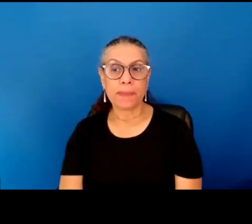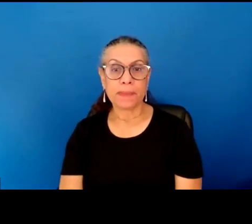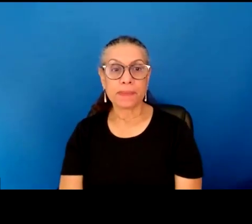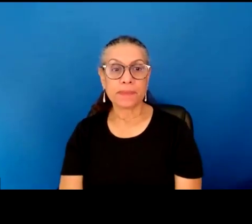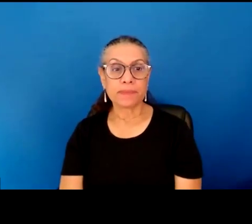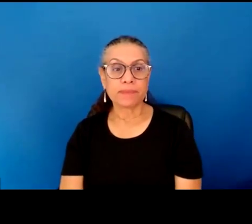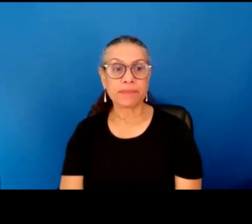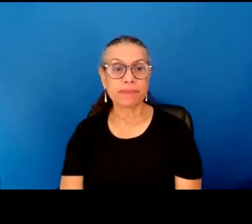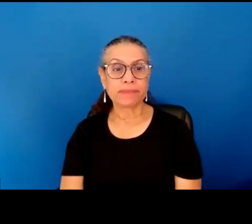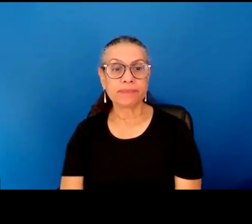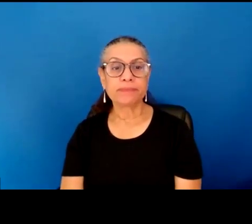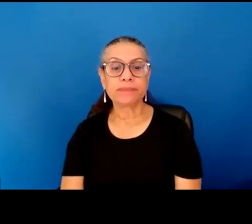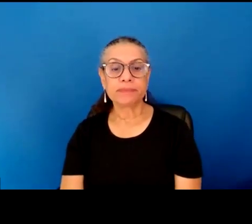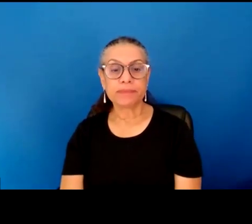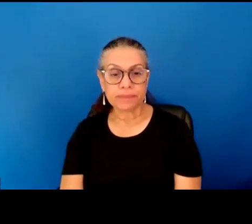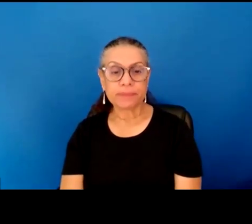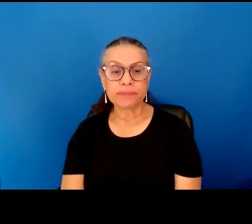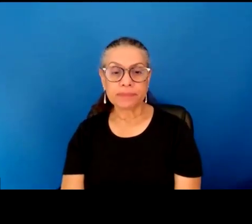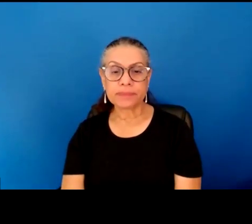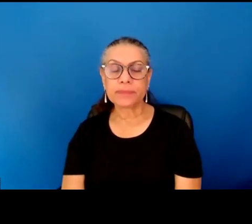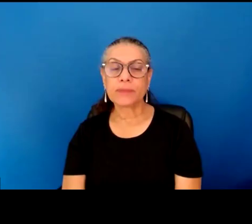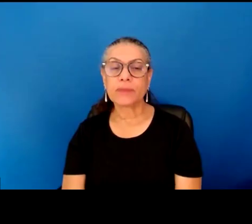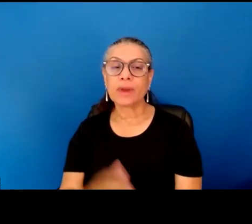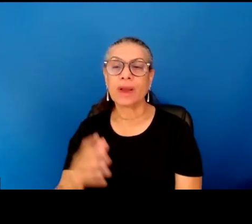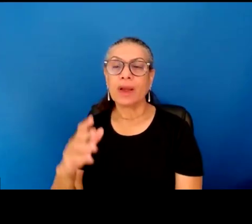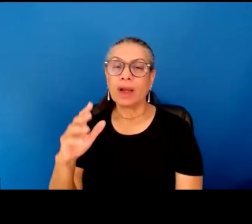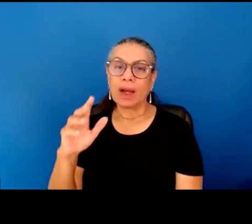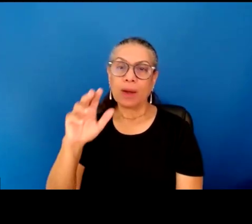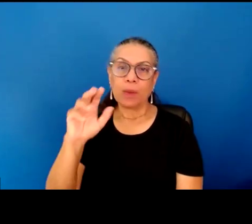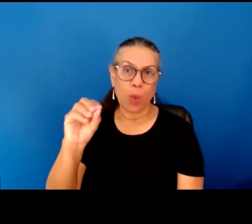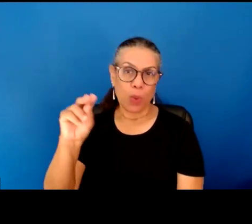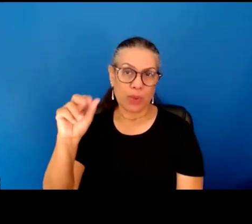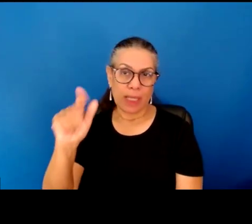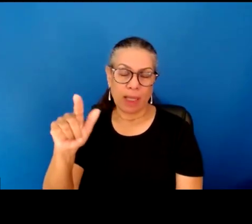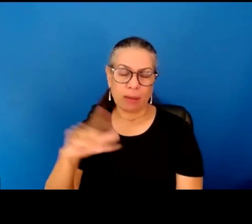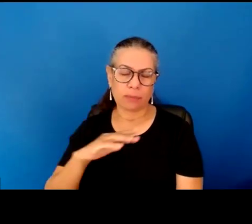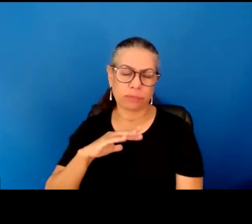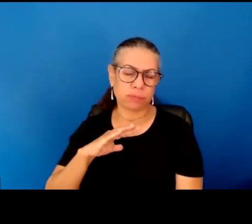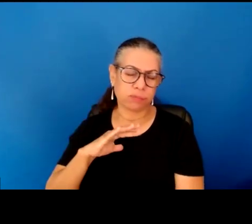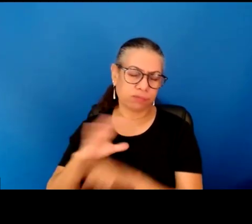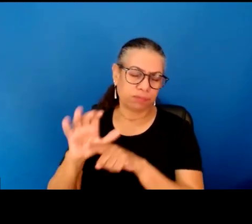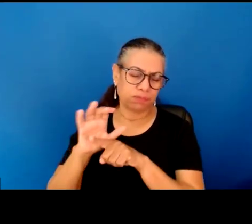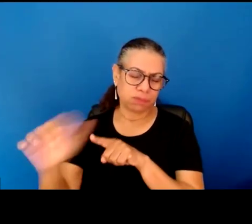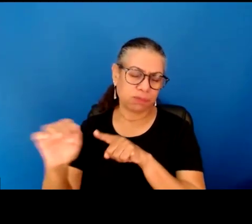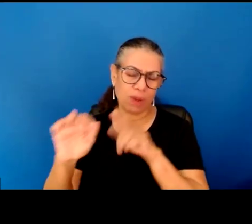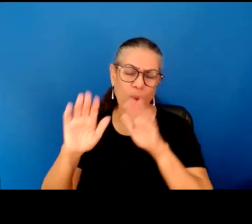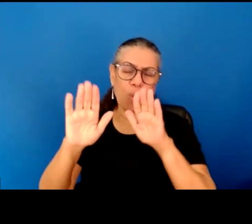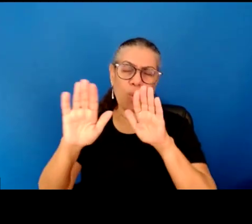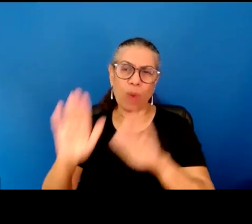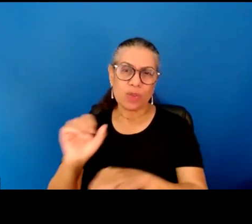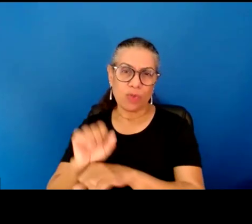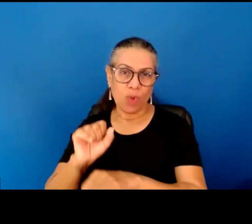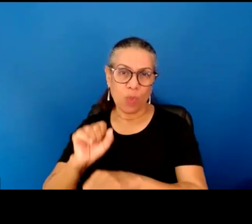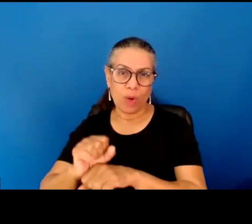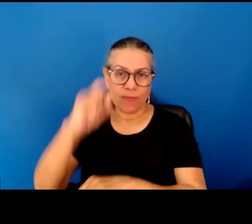Thank you, Superintendent. Thank you for that report, and congratulations to you and your team. It's an incredible amount of work over the summer to be